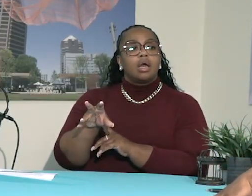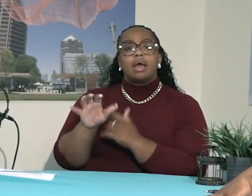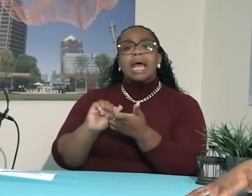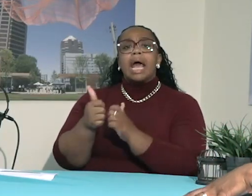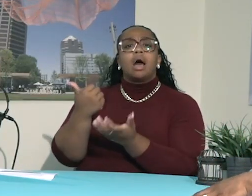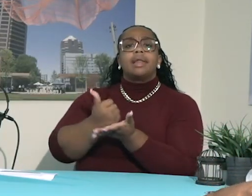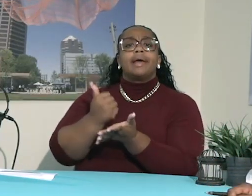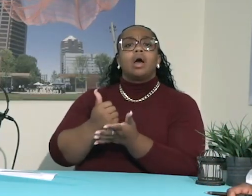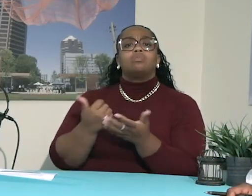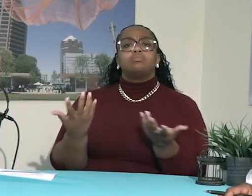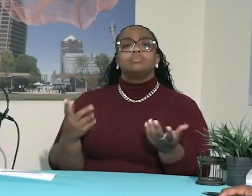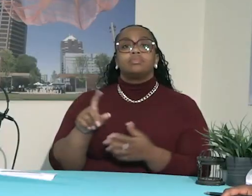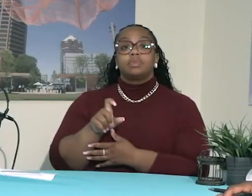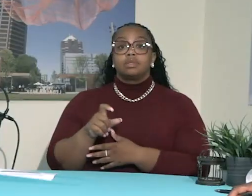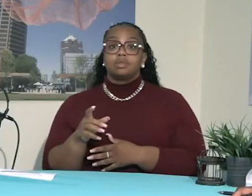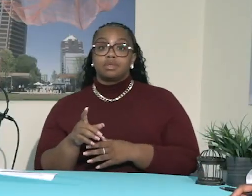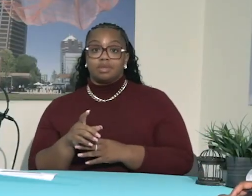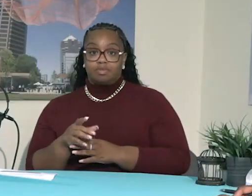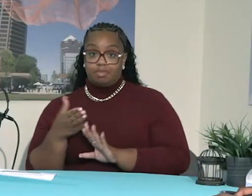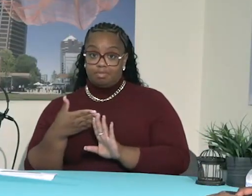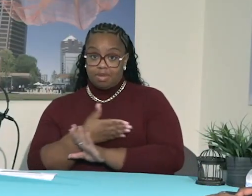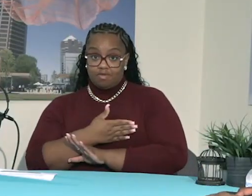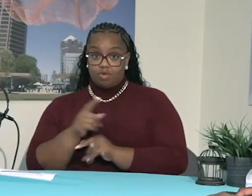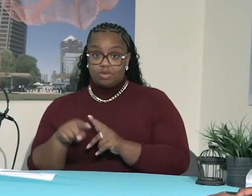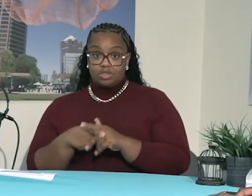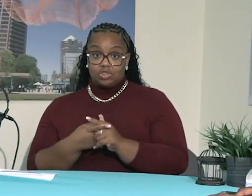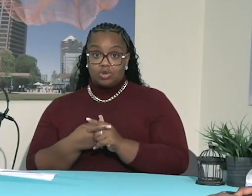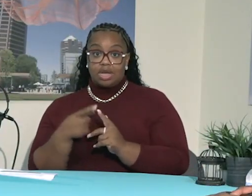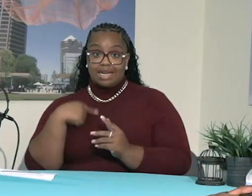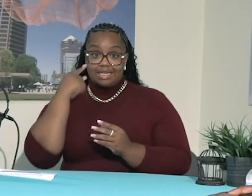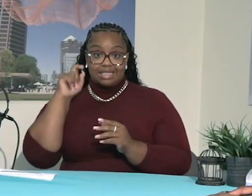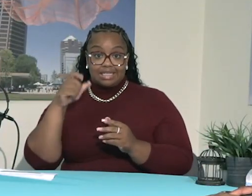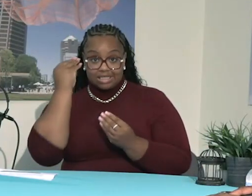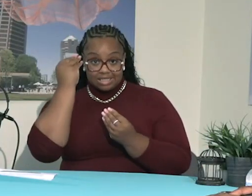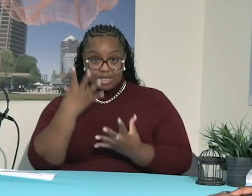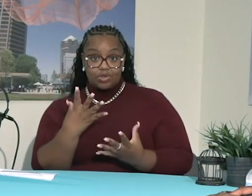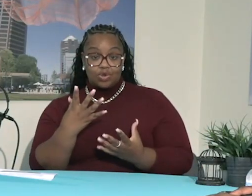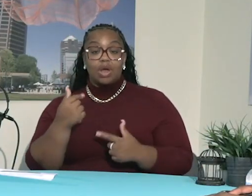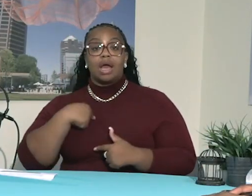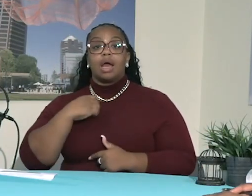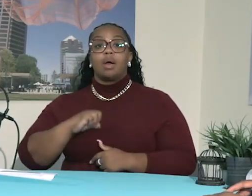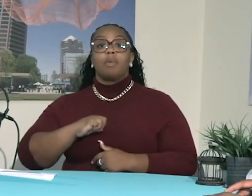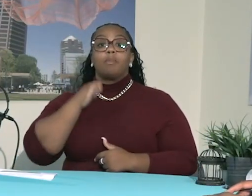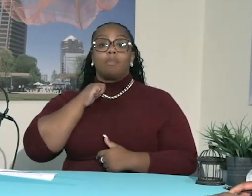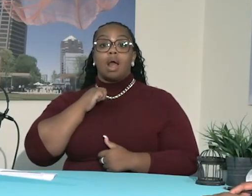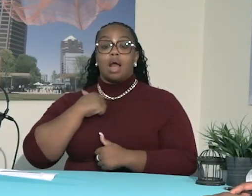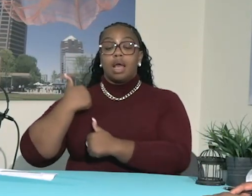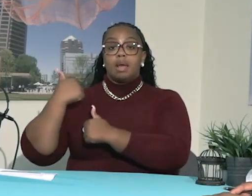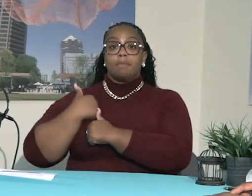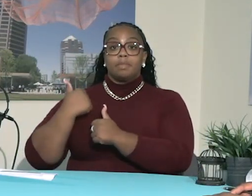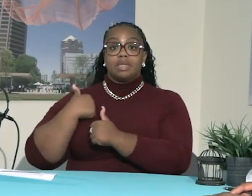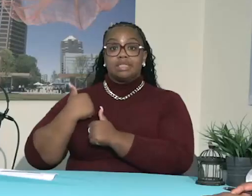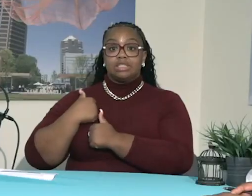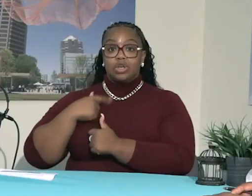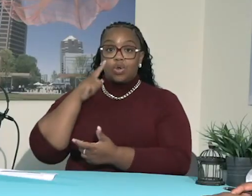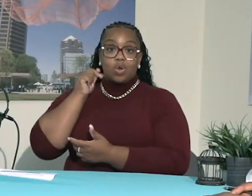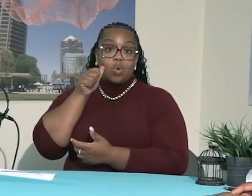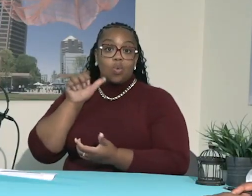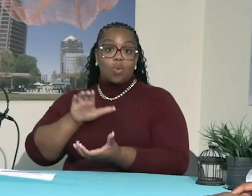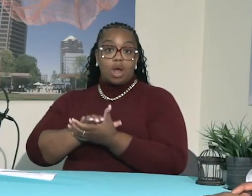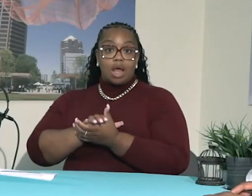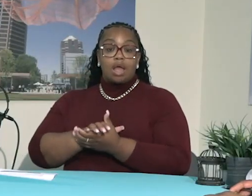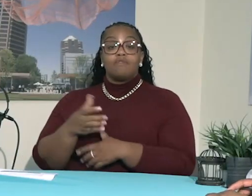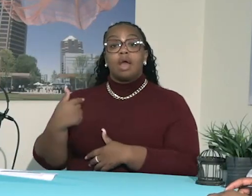has it helped them? So before we do that, I have to tell you, I am a proud military spouse. My husband is an active duty service member, currently serving